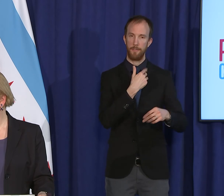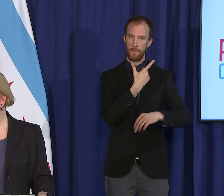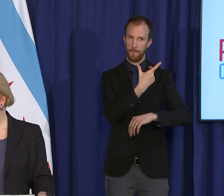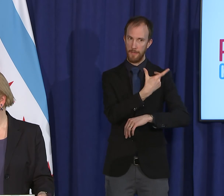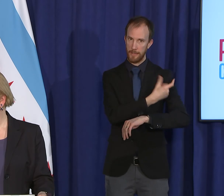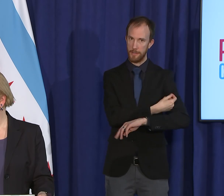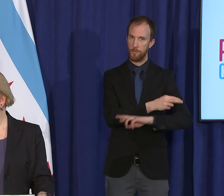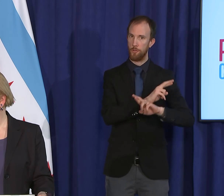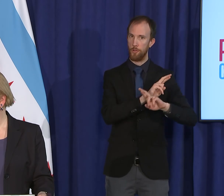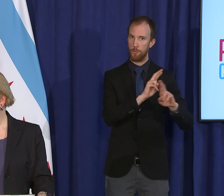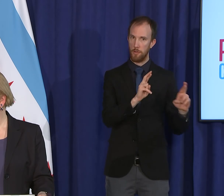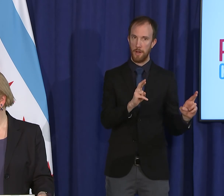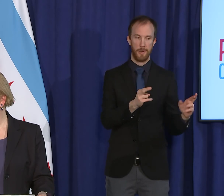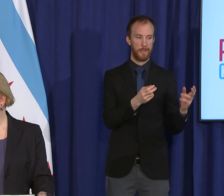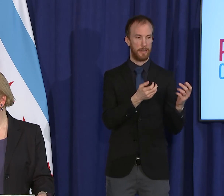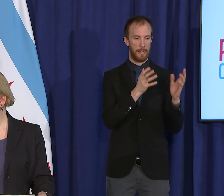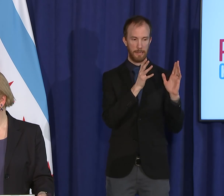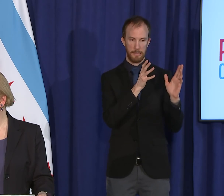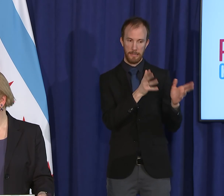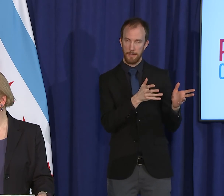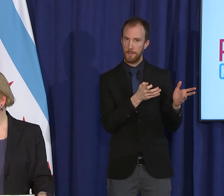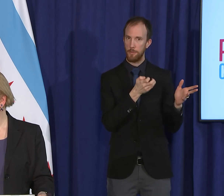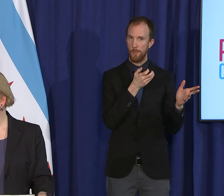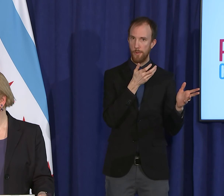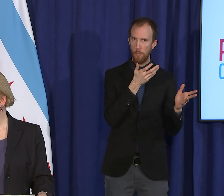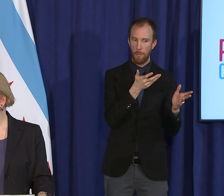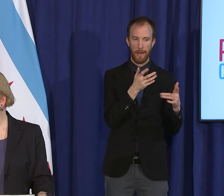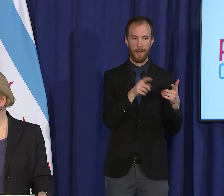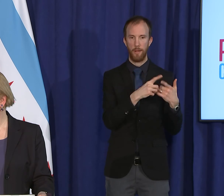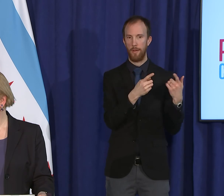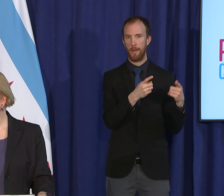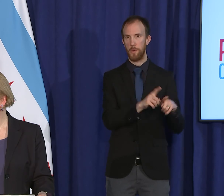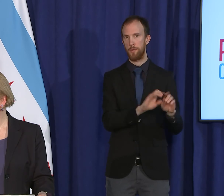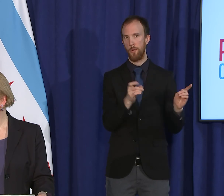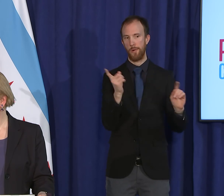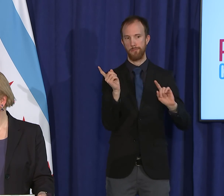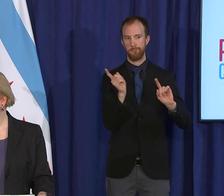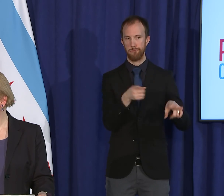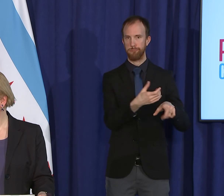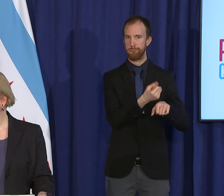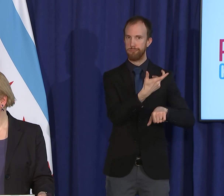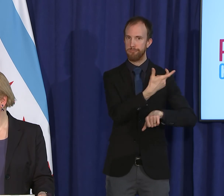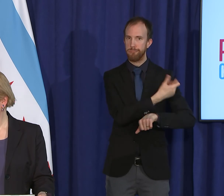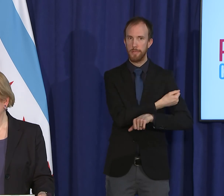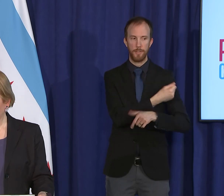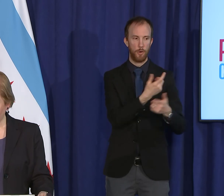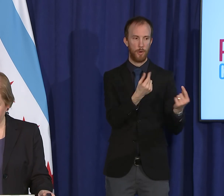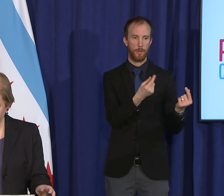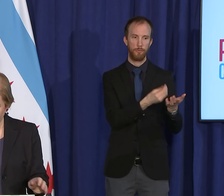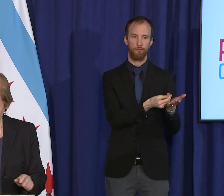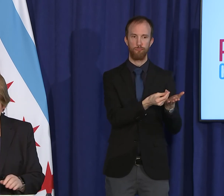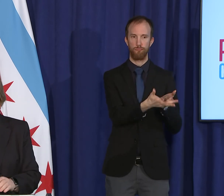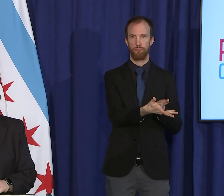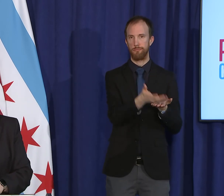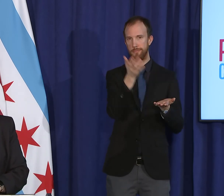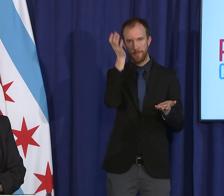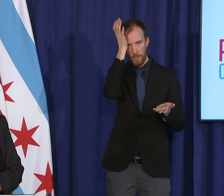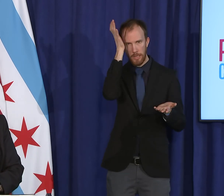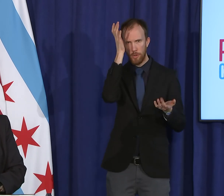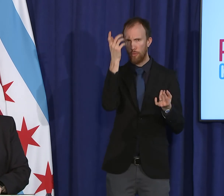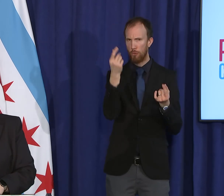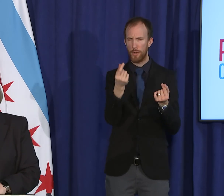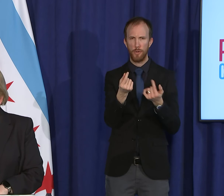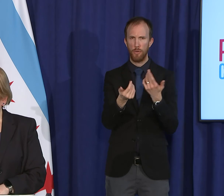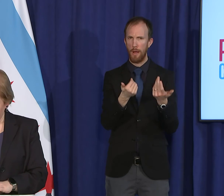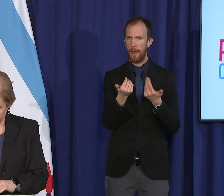their appointments. What is the city's guidance for those facilities? What should they be doing with the vaccine that might, Sure. have the